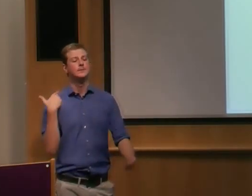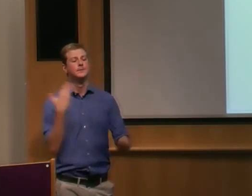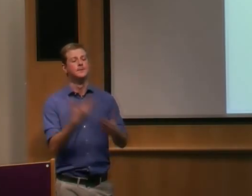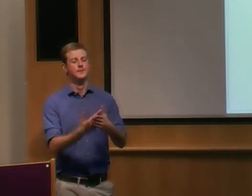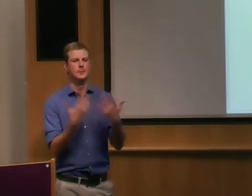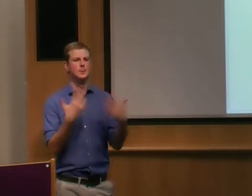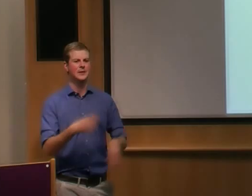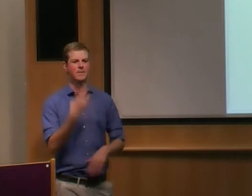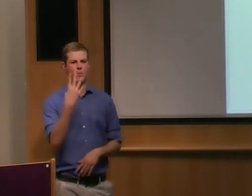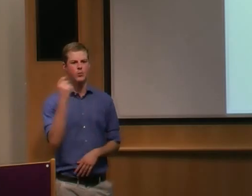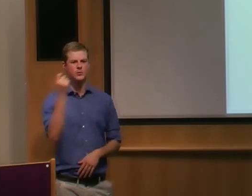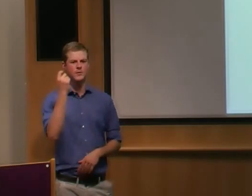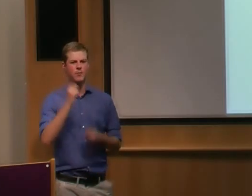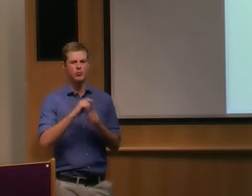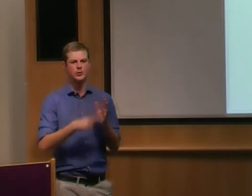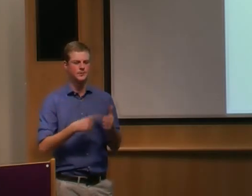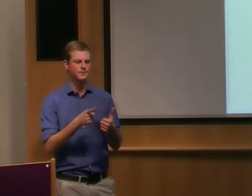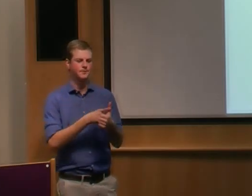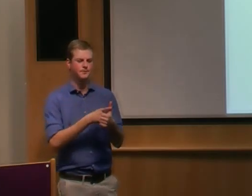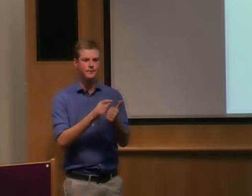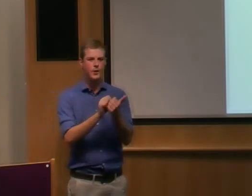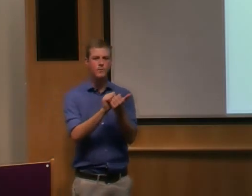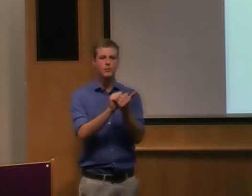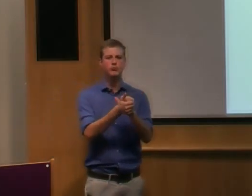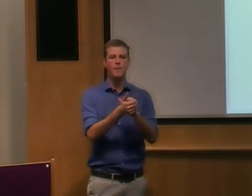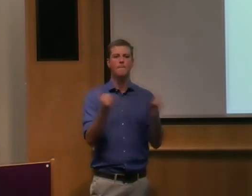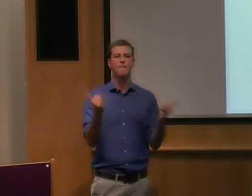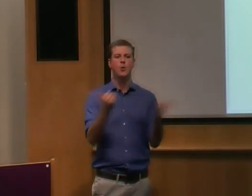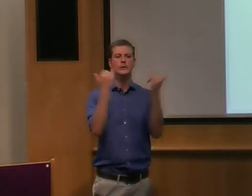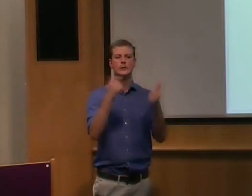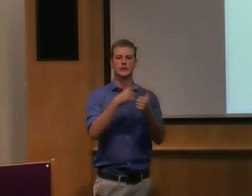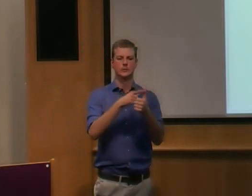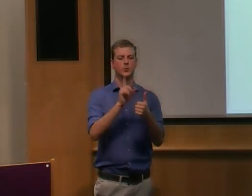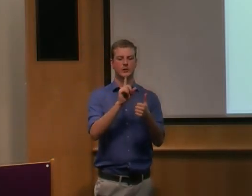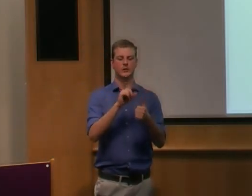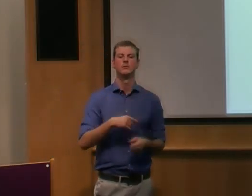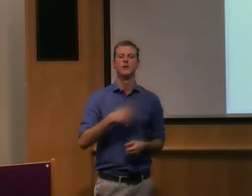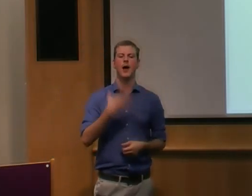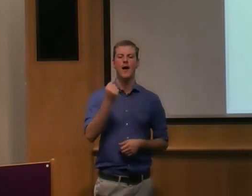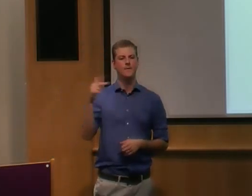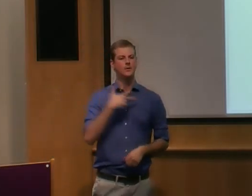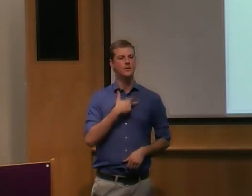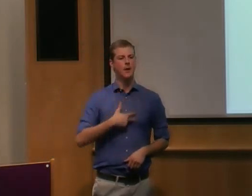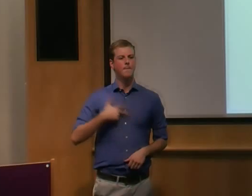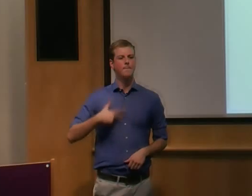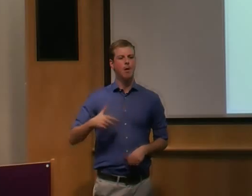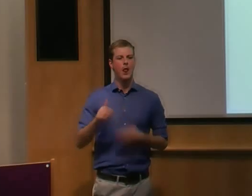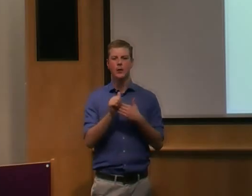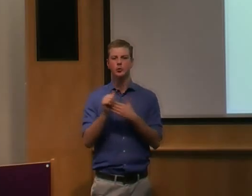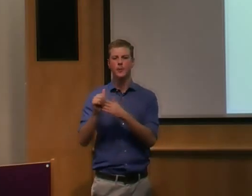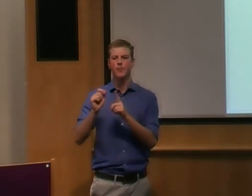Since 2014, there's been four very successful projects. Front Runners is the first